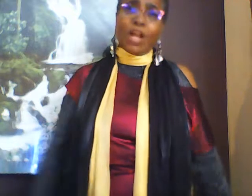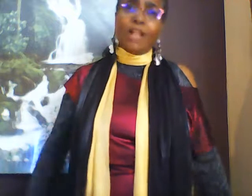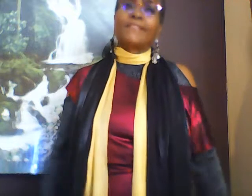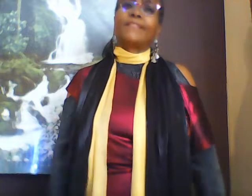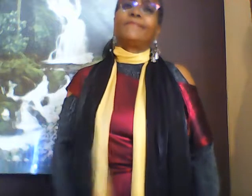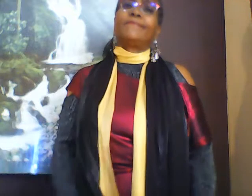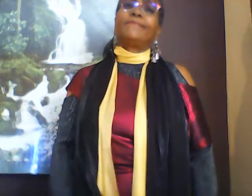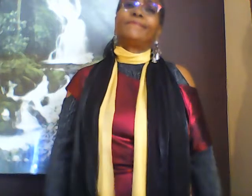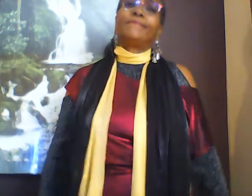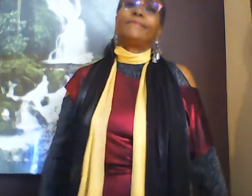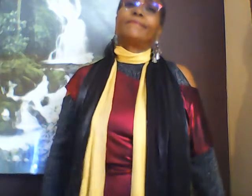arterioles,